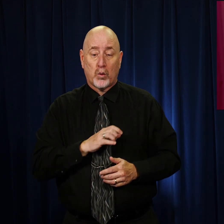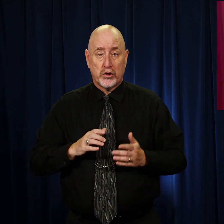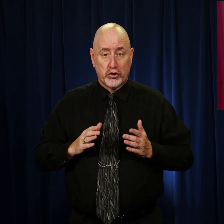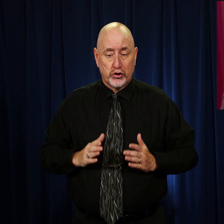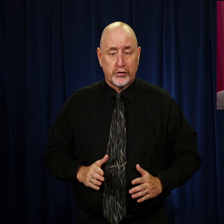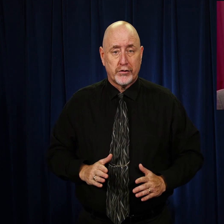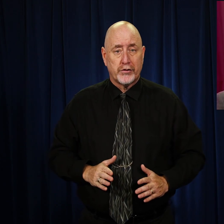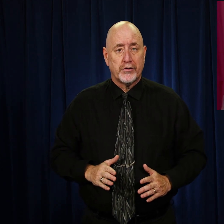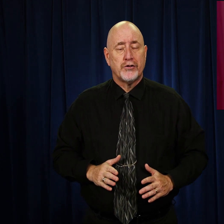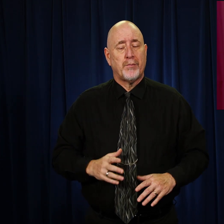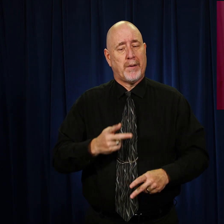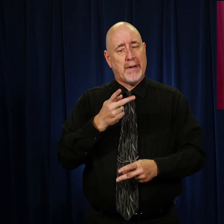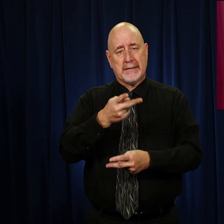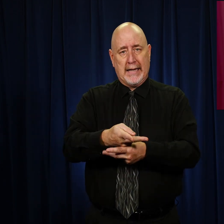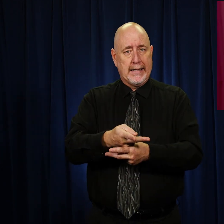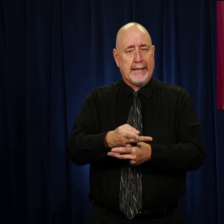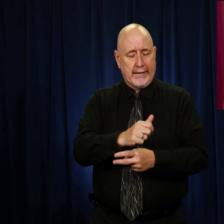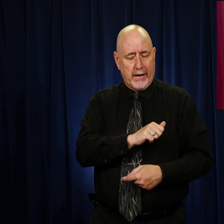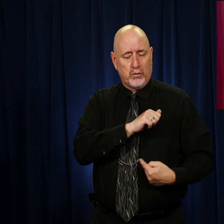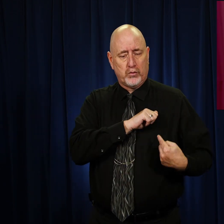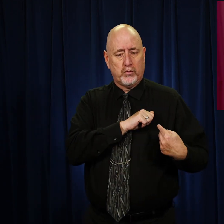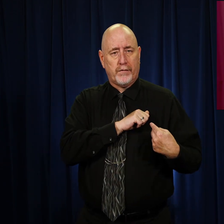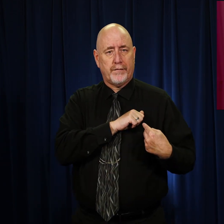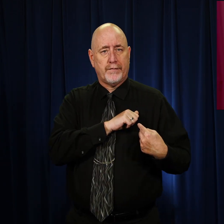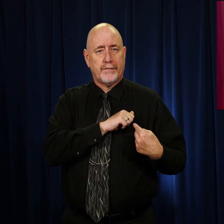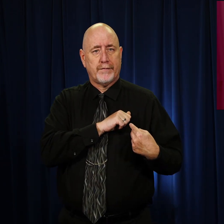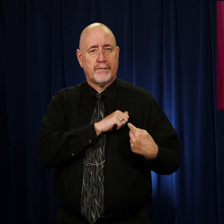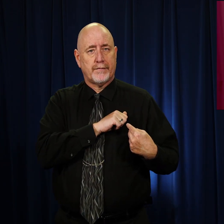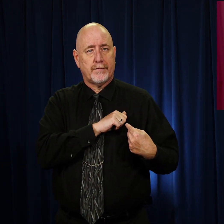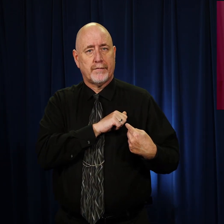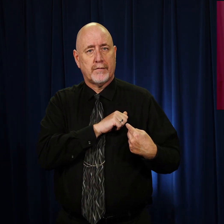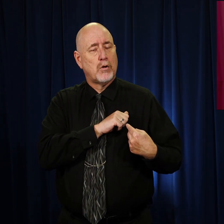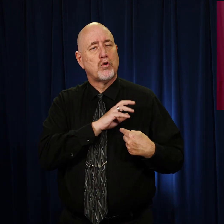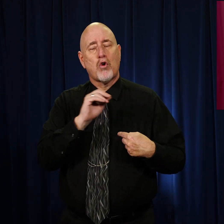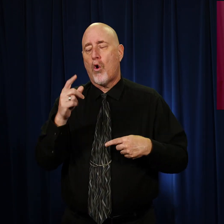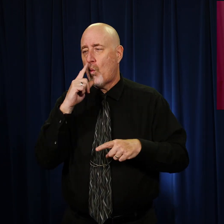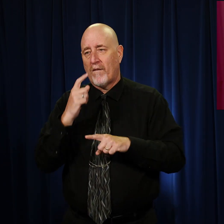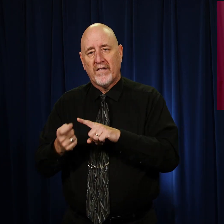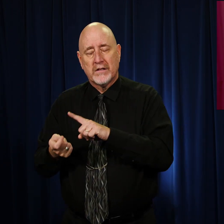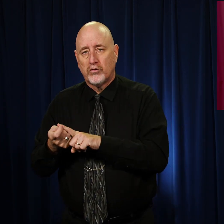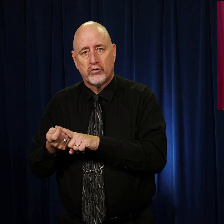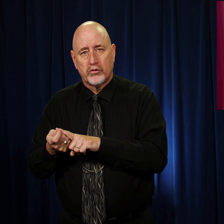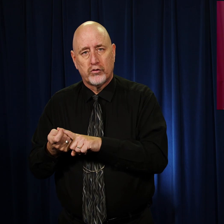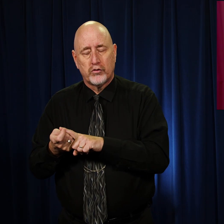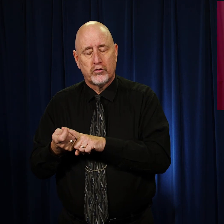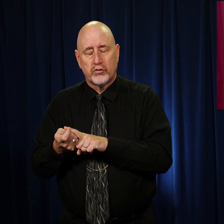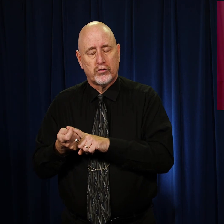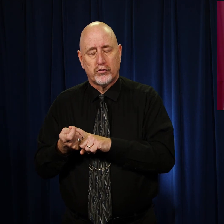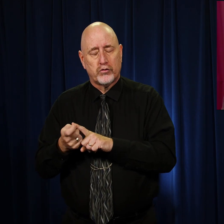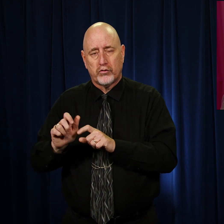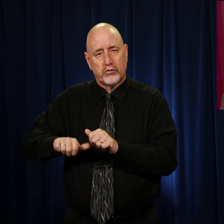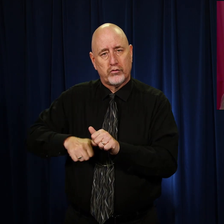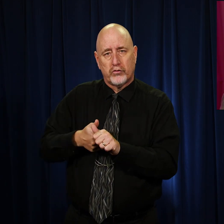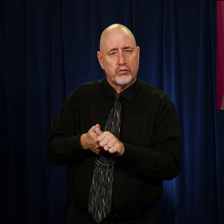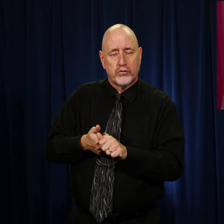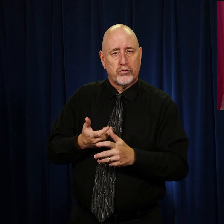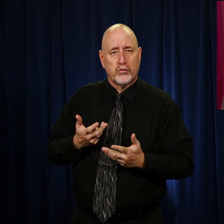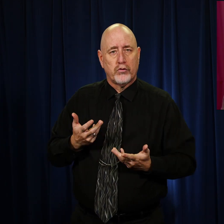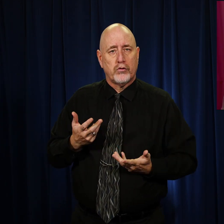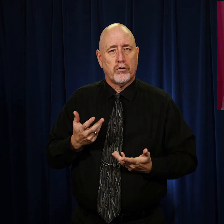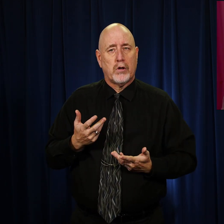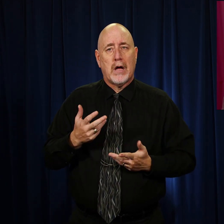Christian should be maintaining an attitude with no revenge in mind.